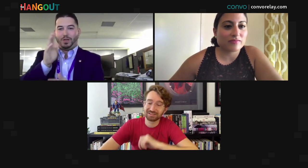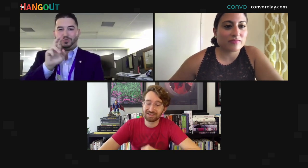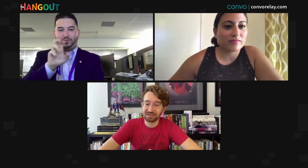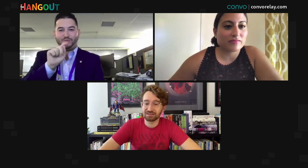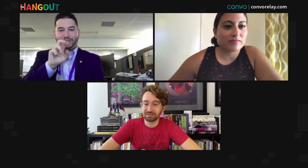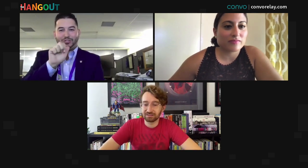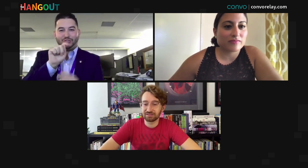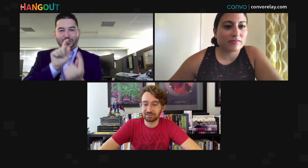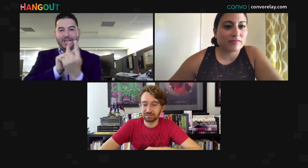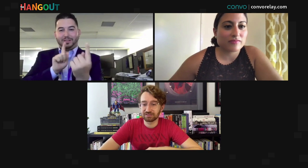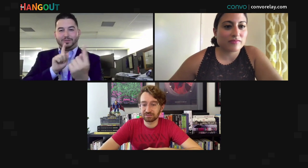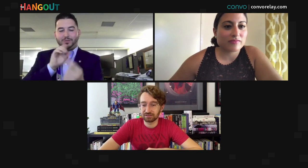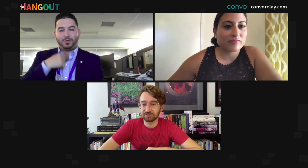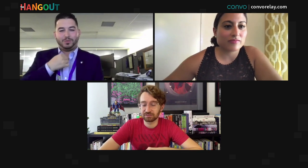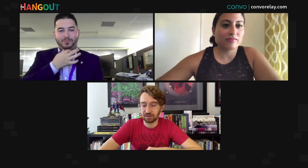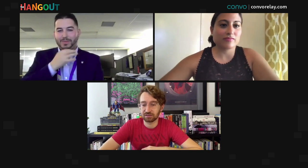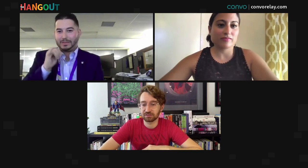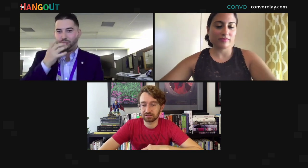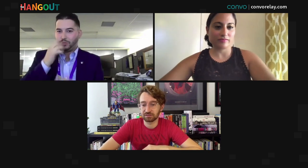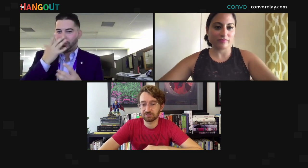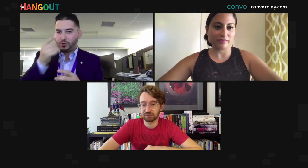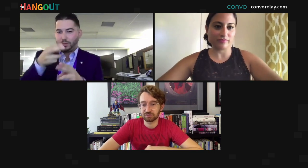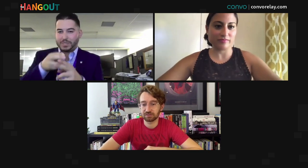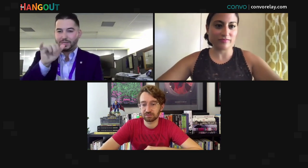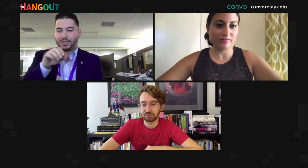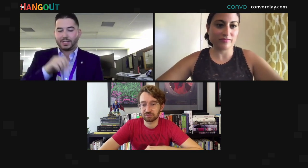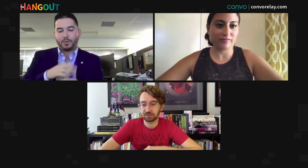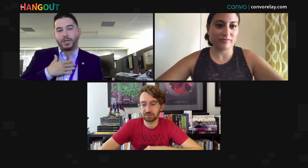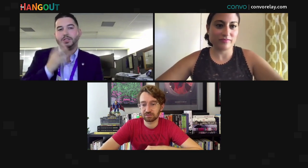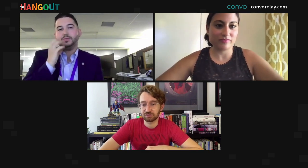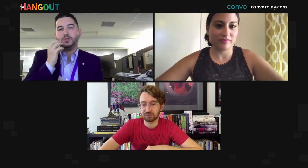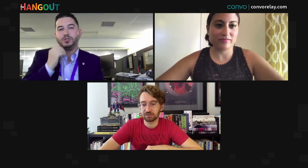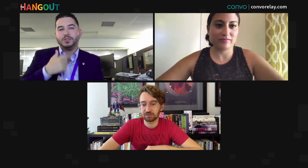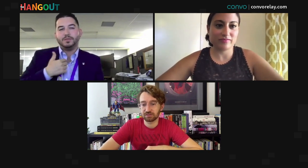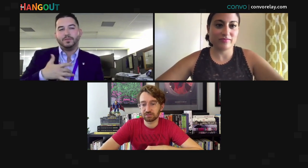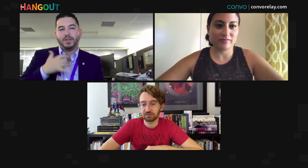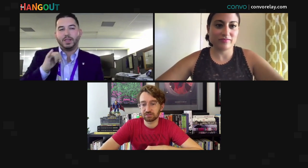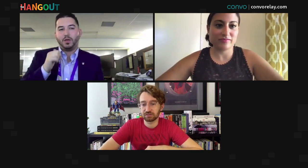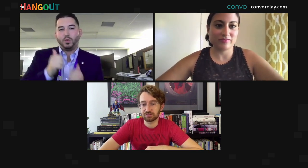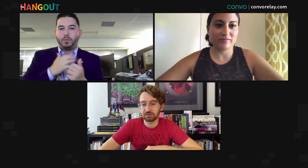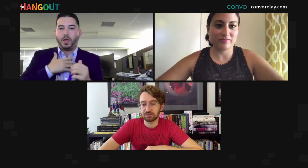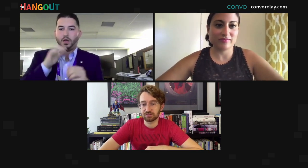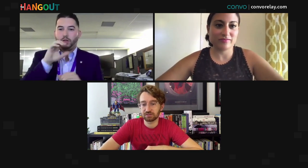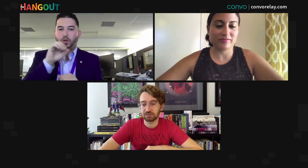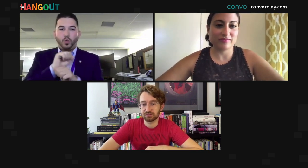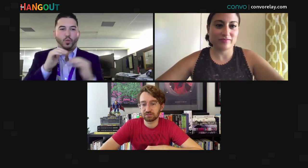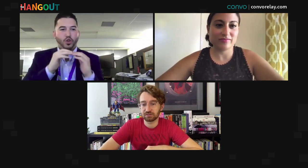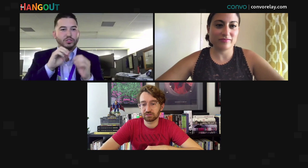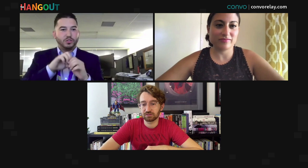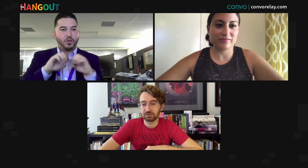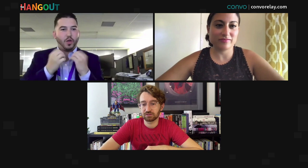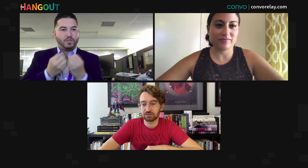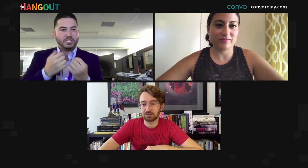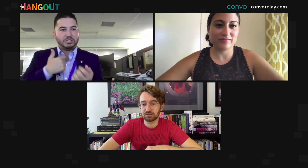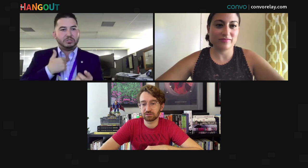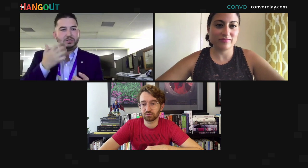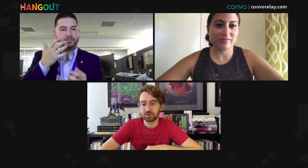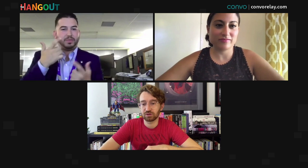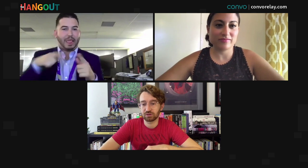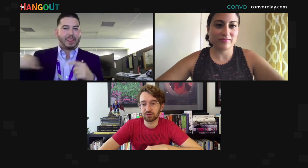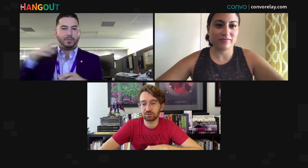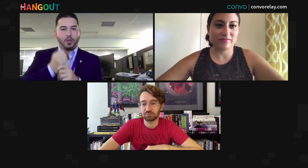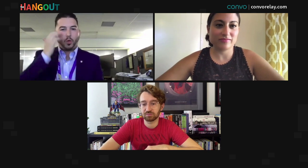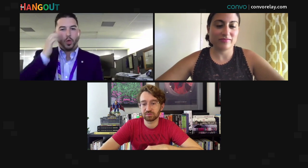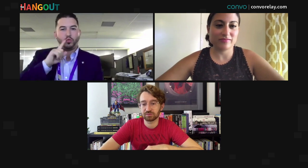and we're not really sure we want to approach and we want to retreat. So I know you mentioned that. And in my experiences with my coworkers